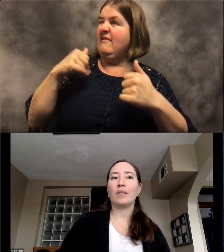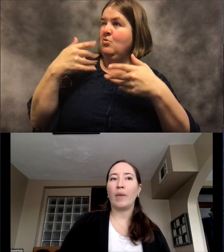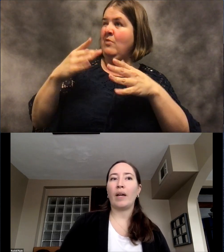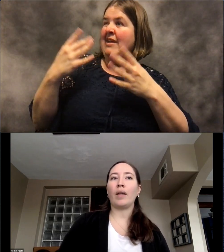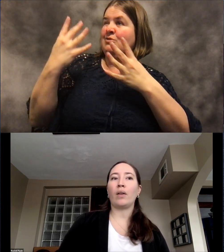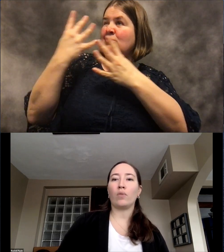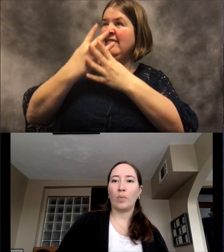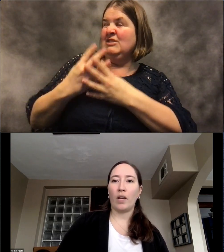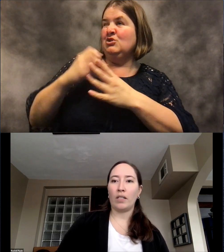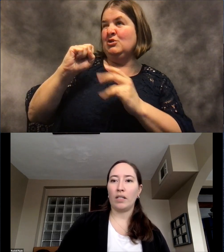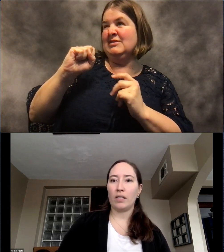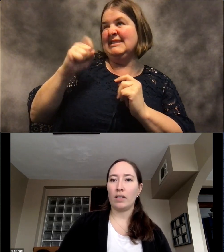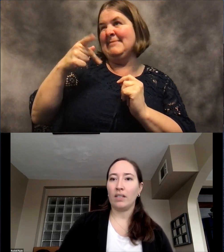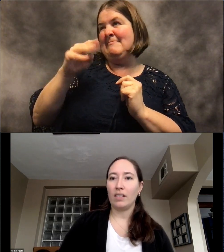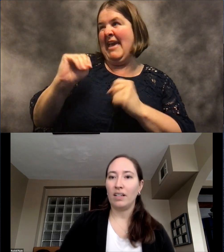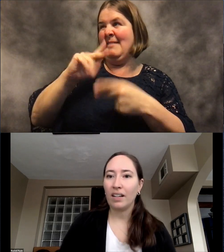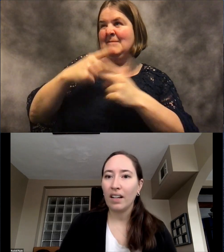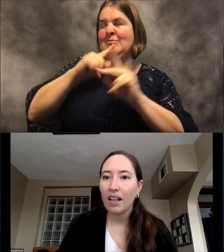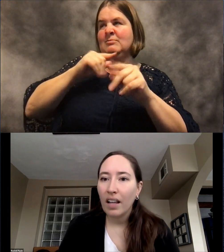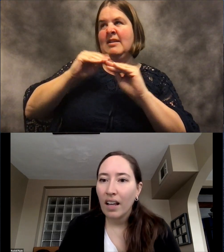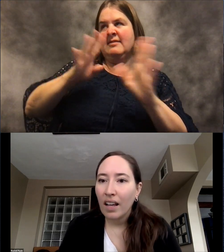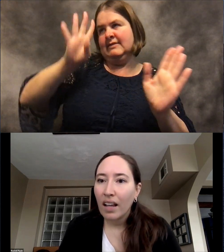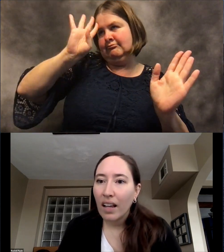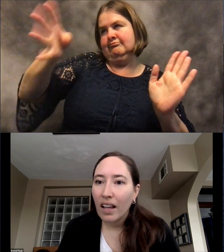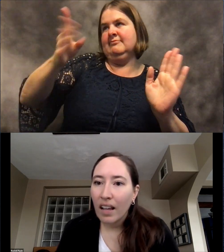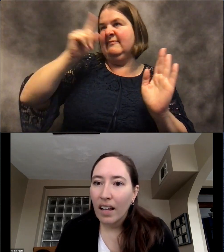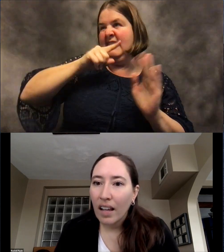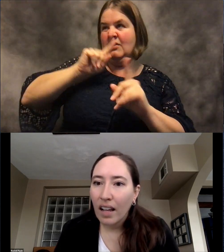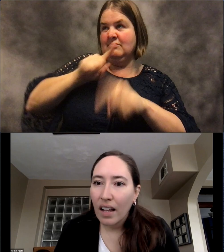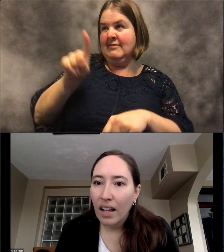out spammy responses?